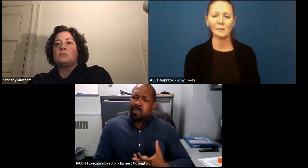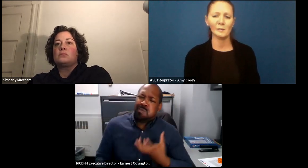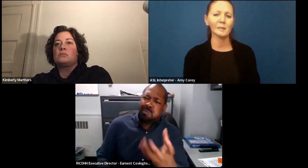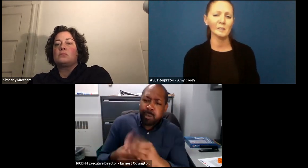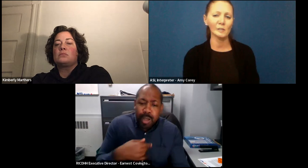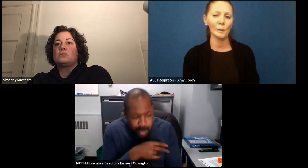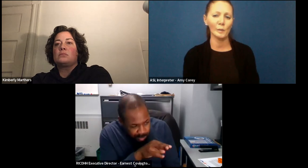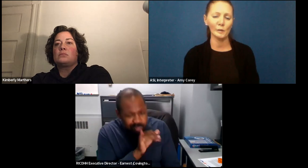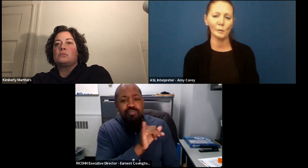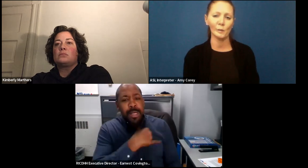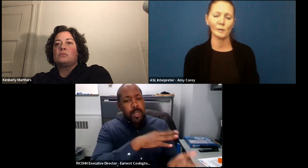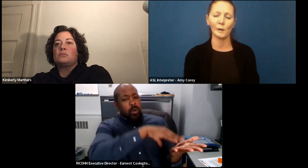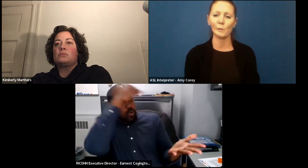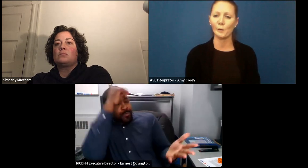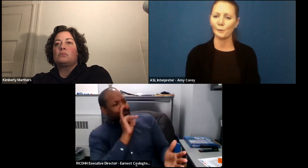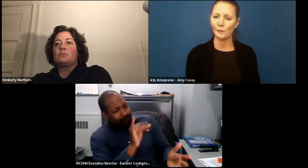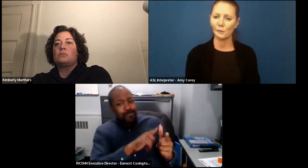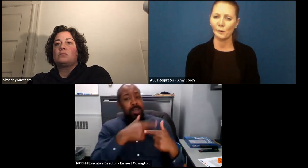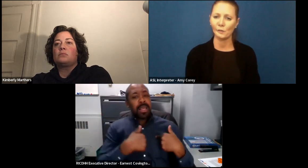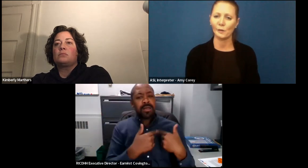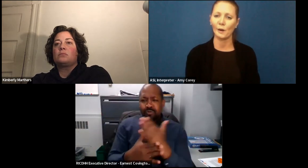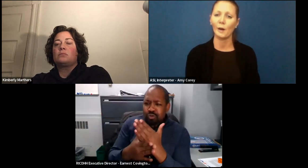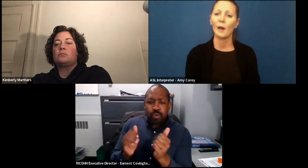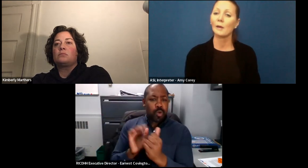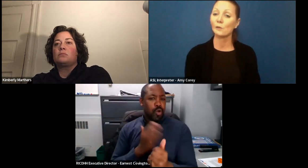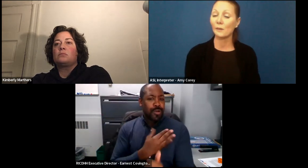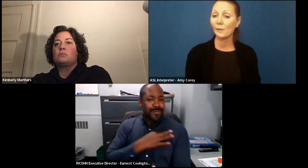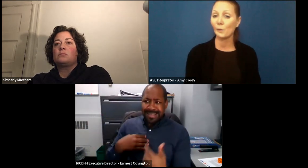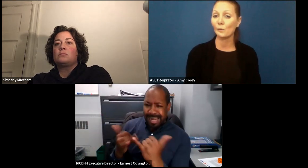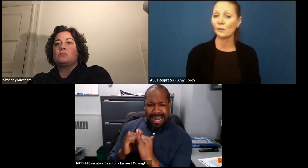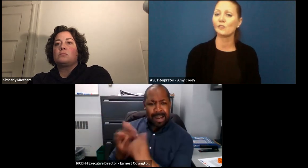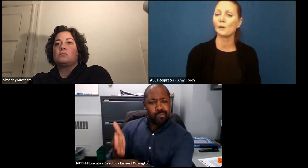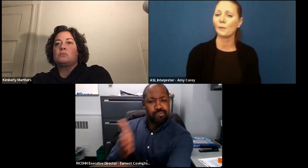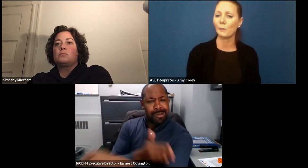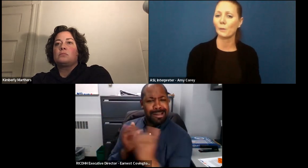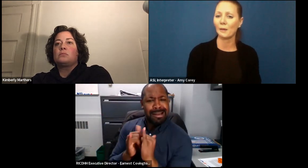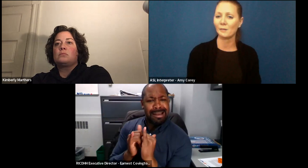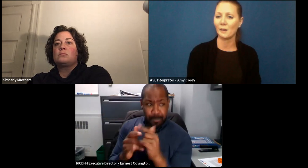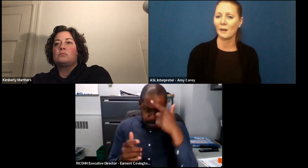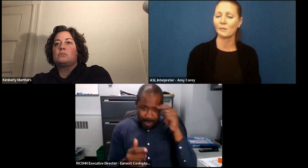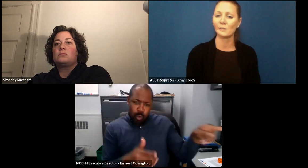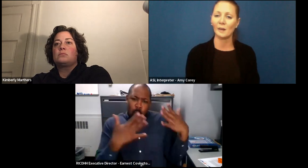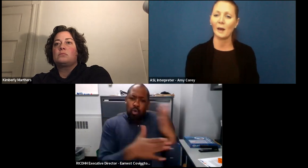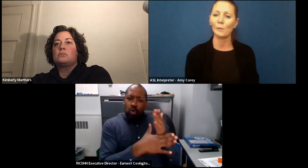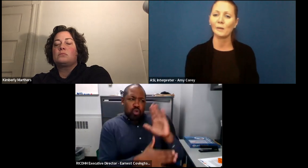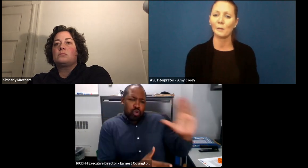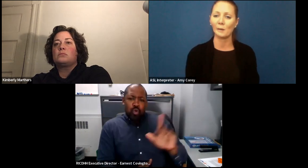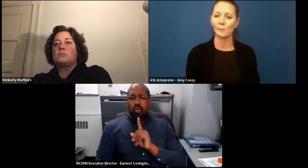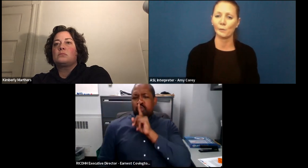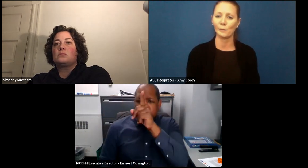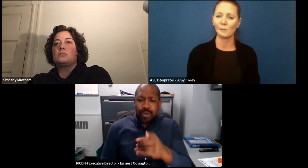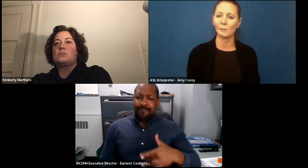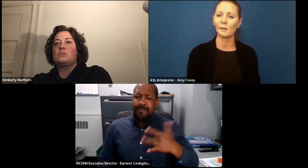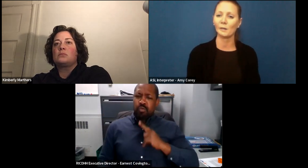our faces and listen to what their stories are and what their frustrations are, and take those and share them with my staff to see how we can